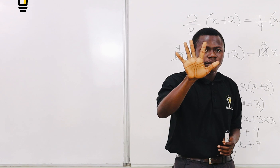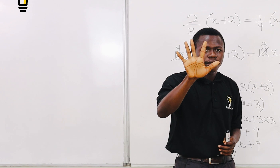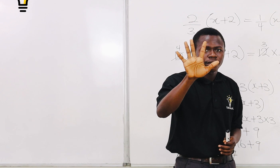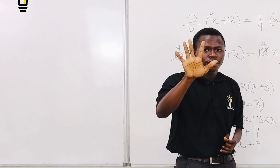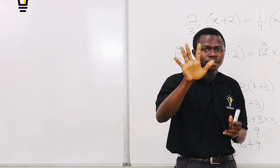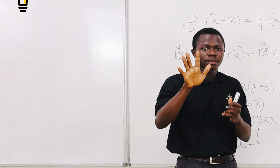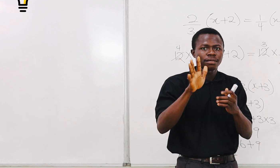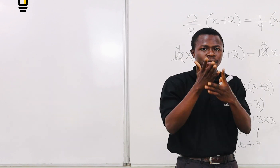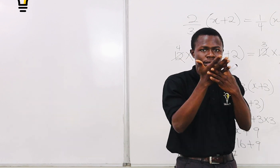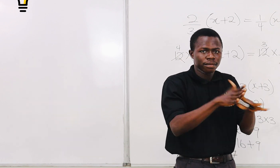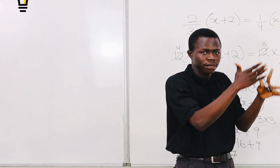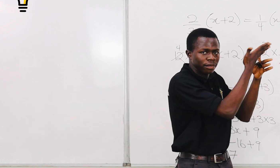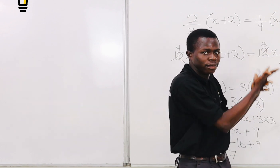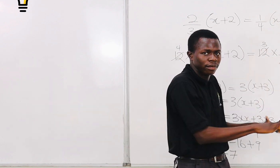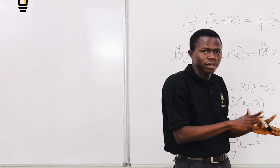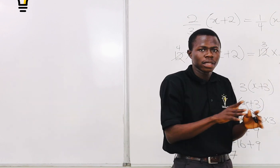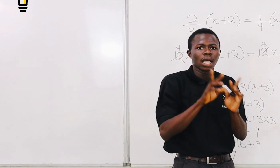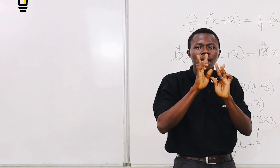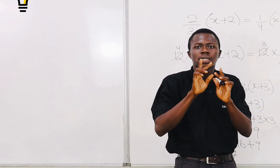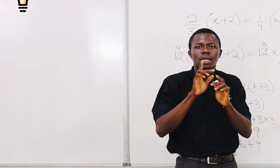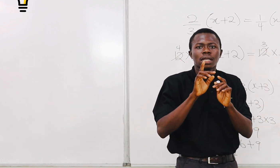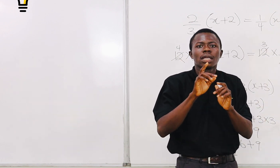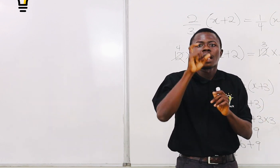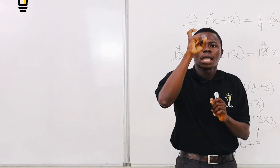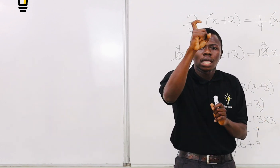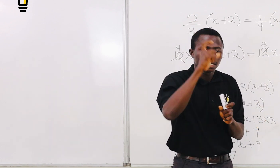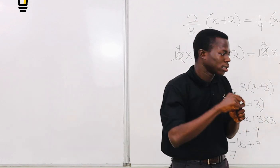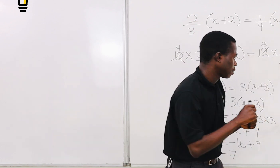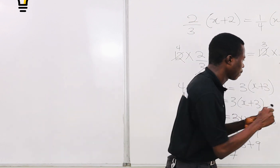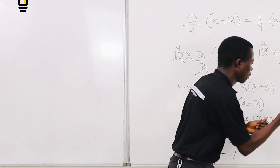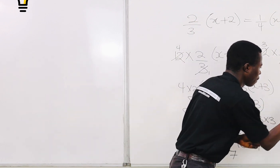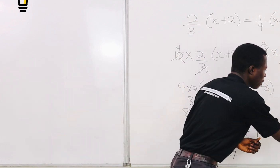5 divided by 5, and the answer will be x.